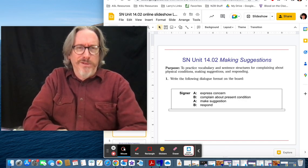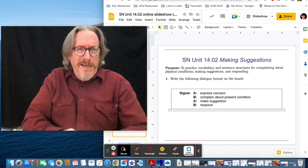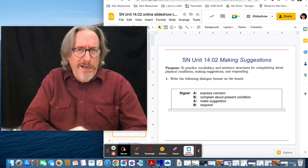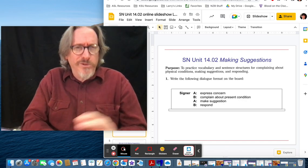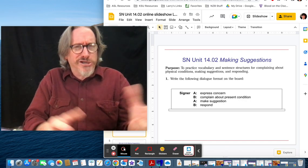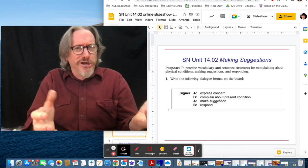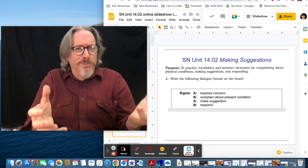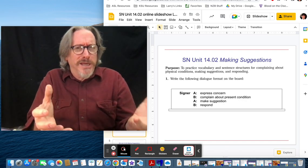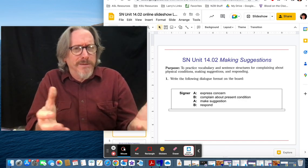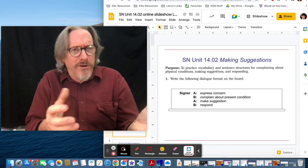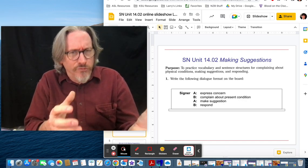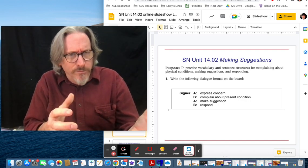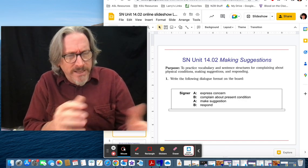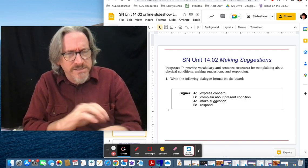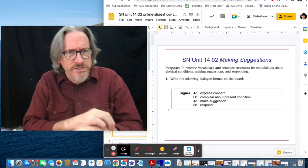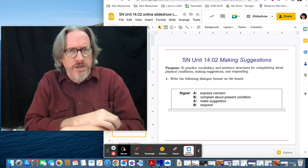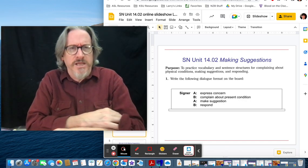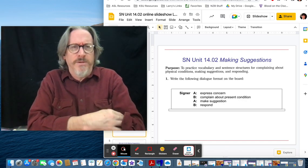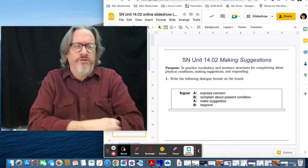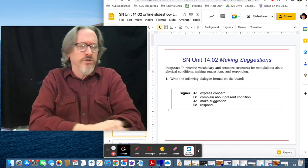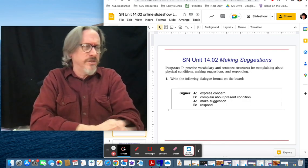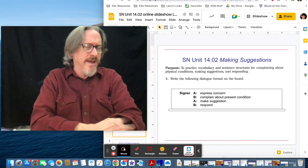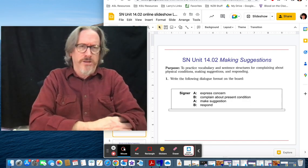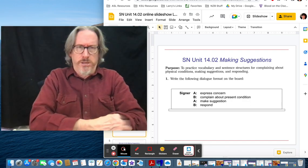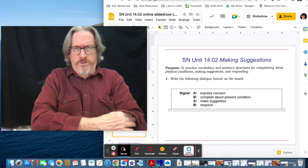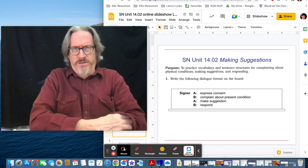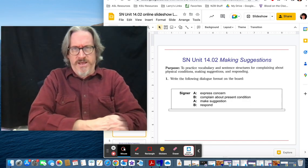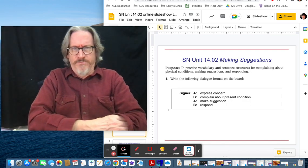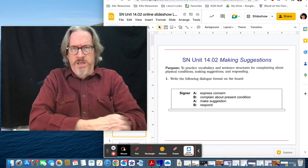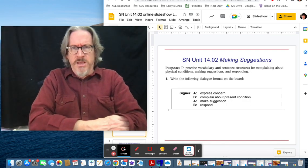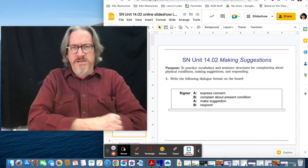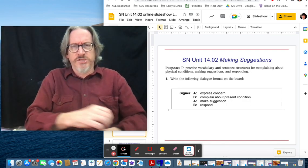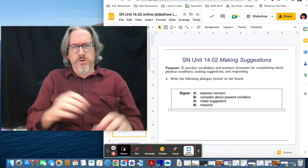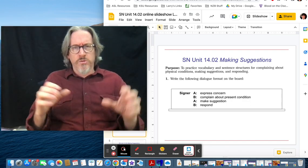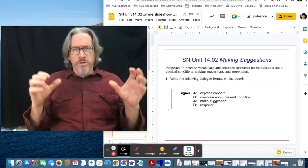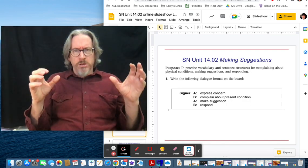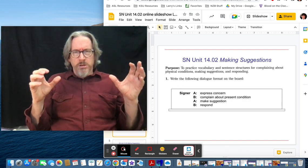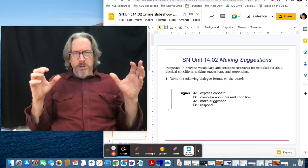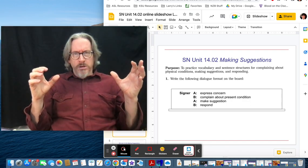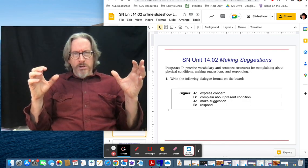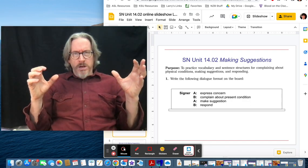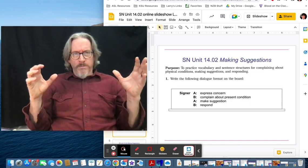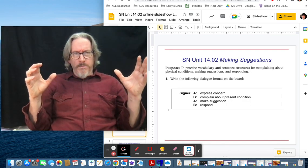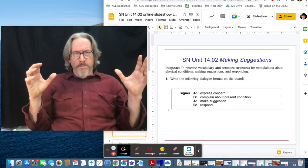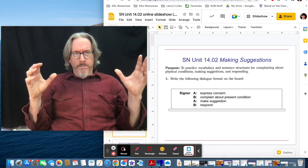be complaining. We started complaining about roommates and talking about the good, the bad, and the ugly with them. So